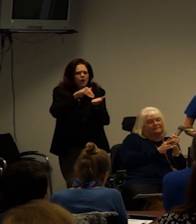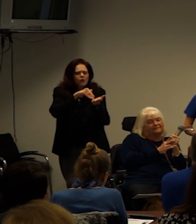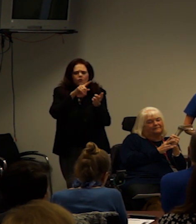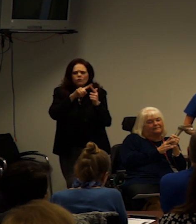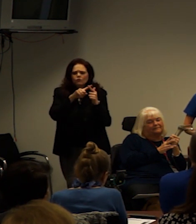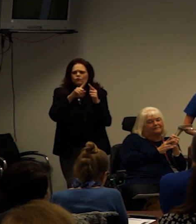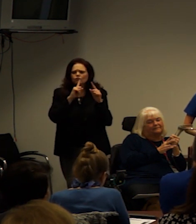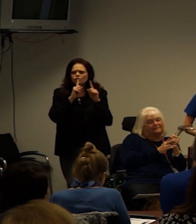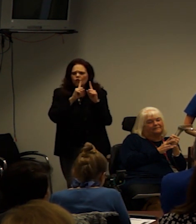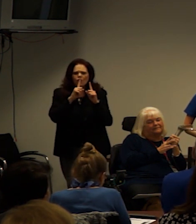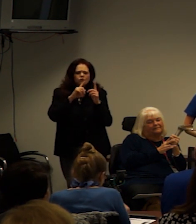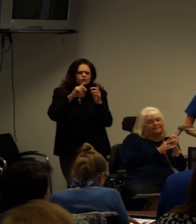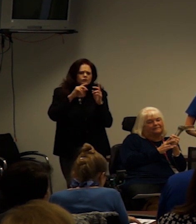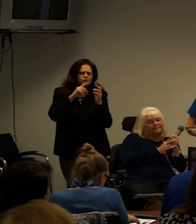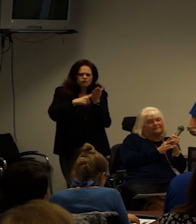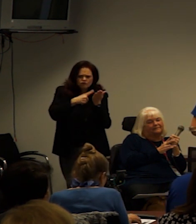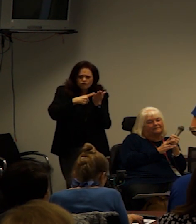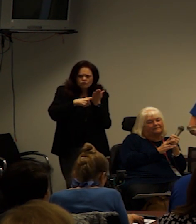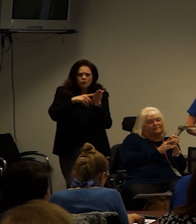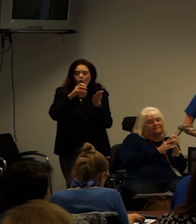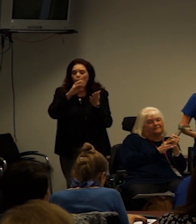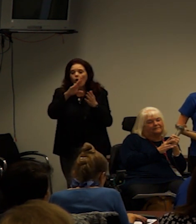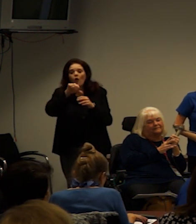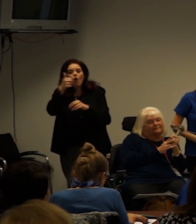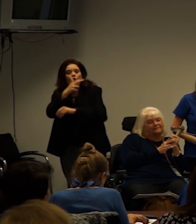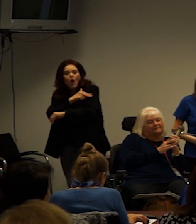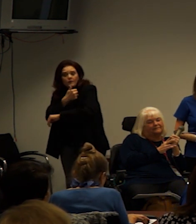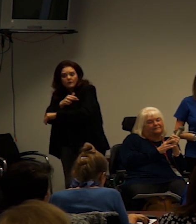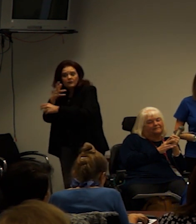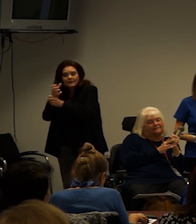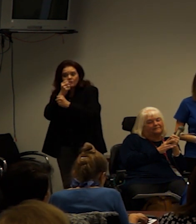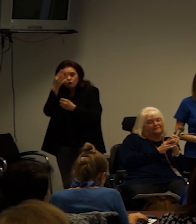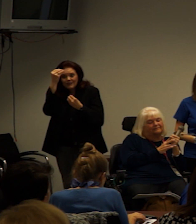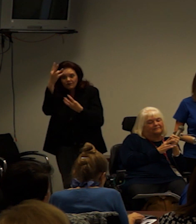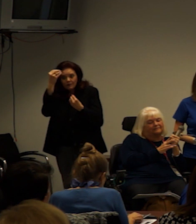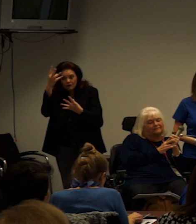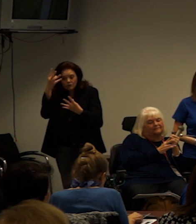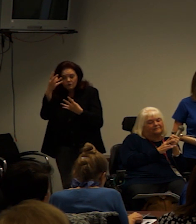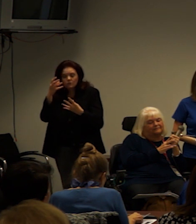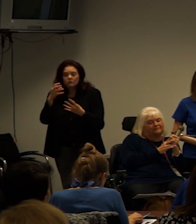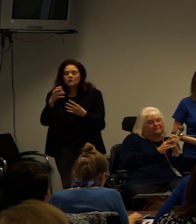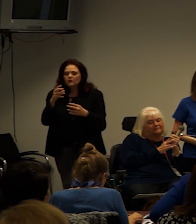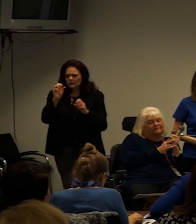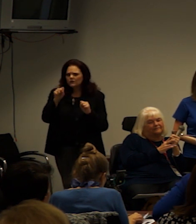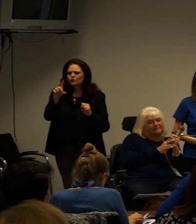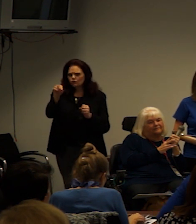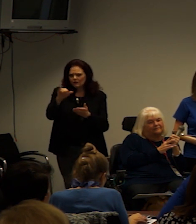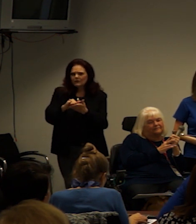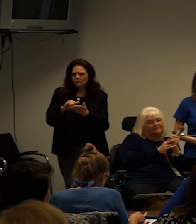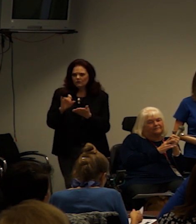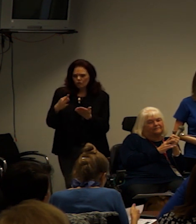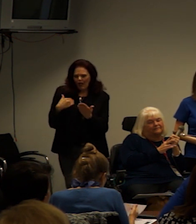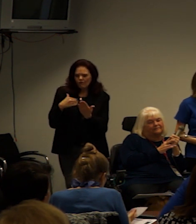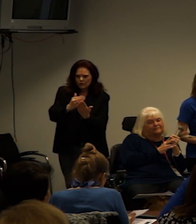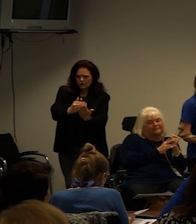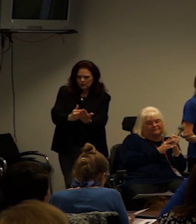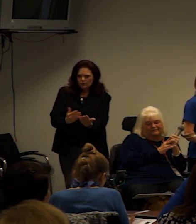this other medical facility and get the information that they need on a person with a disability, they can do that, okay?